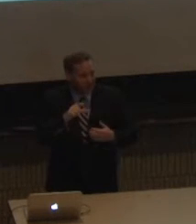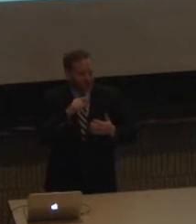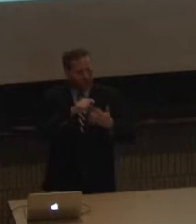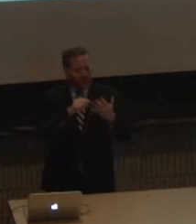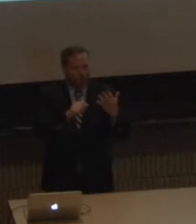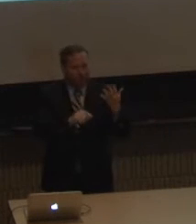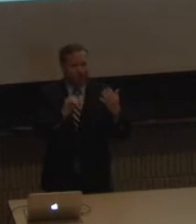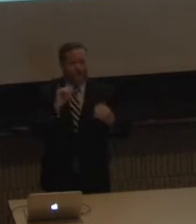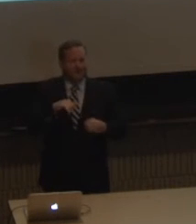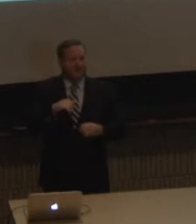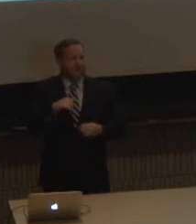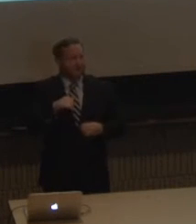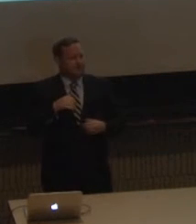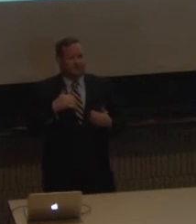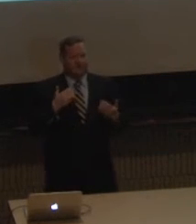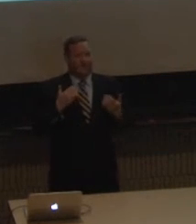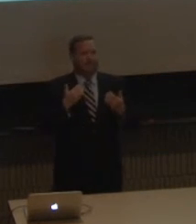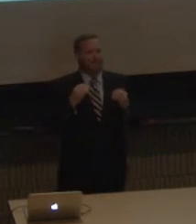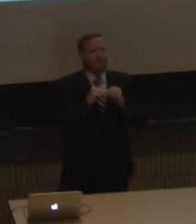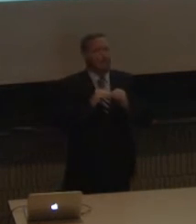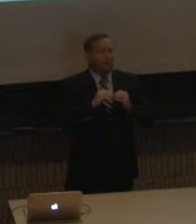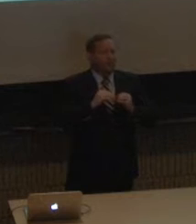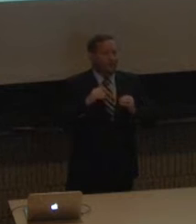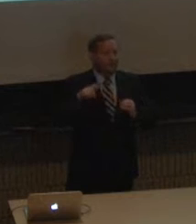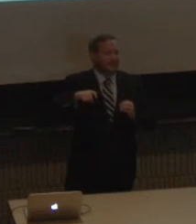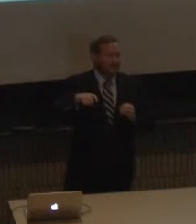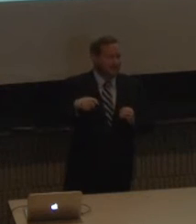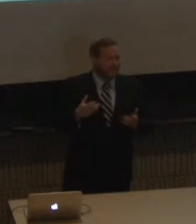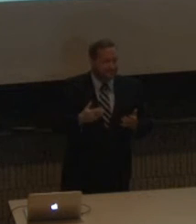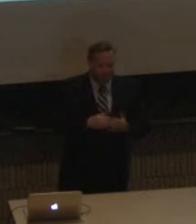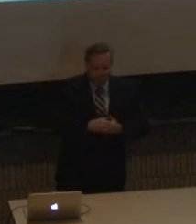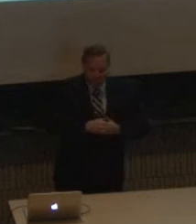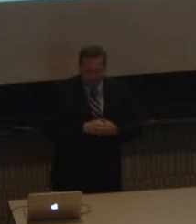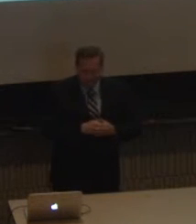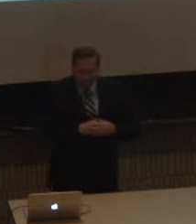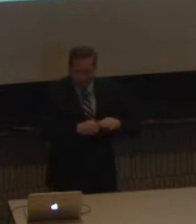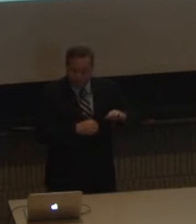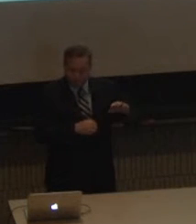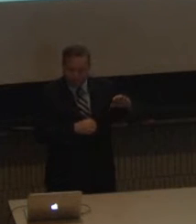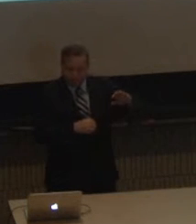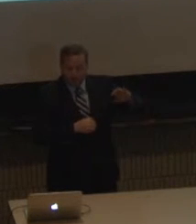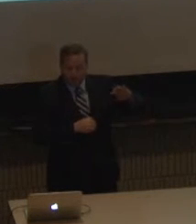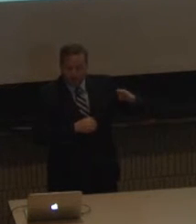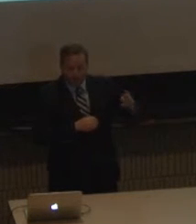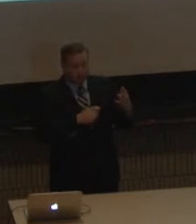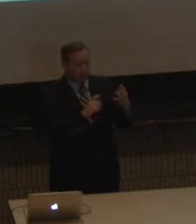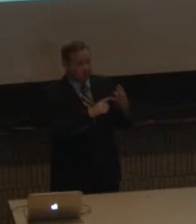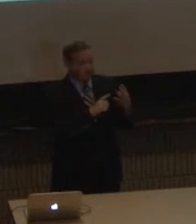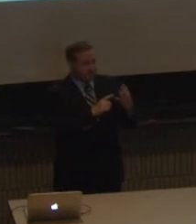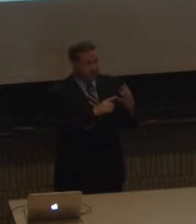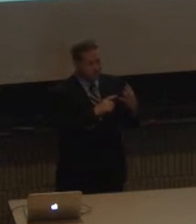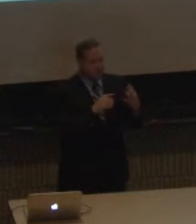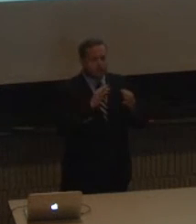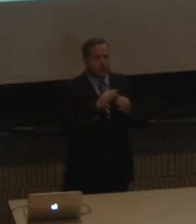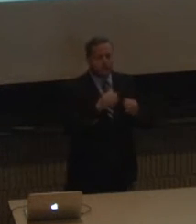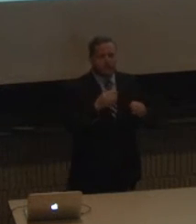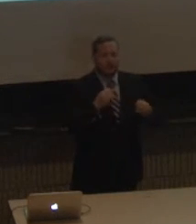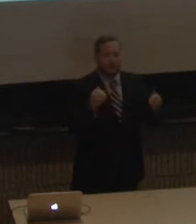trained in ASL who are able to go and teach, because there's a huge need for that still today.